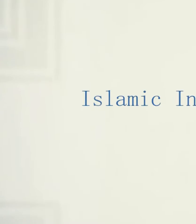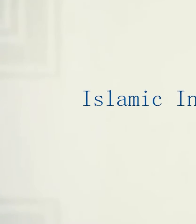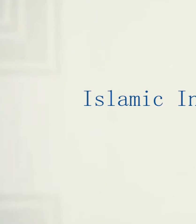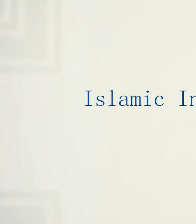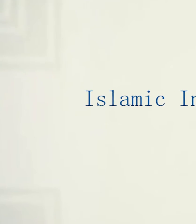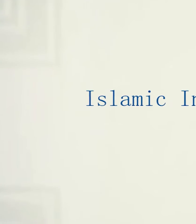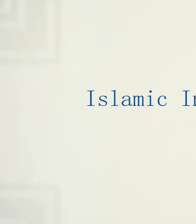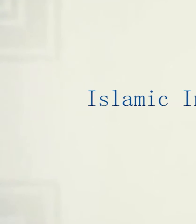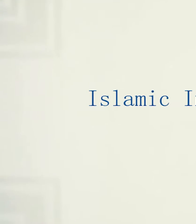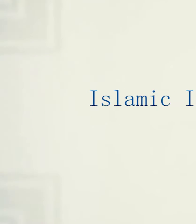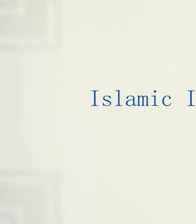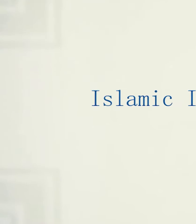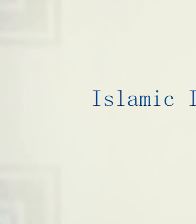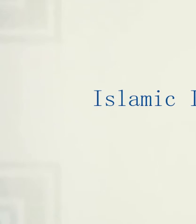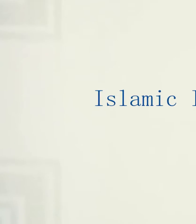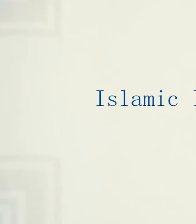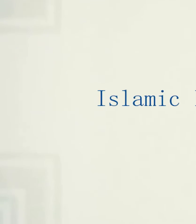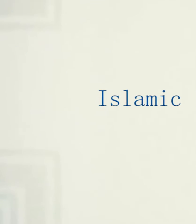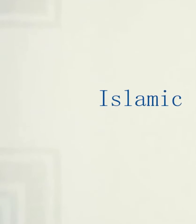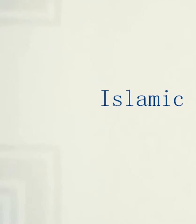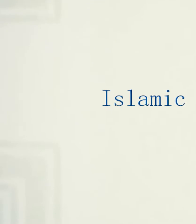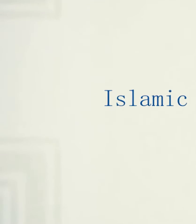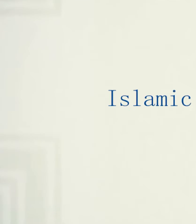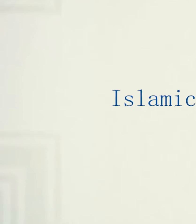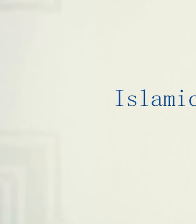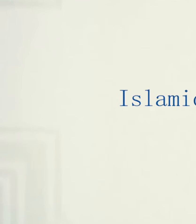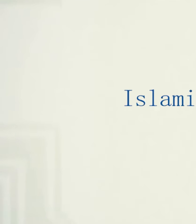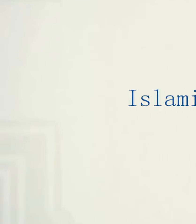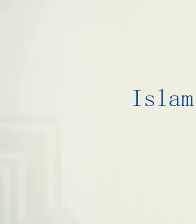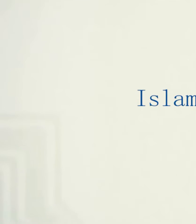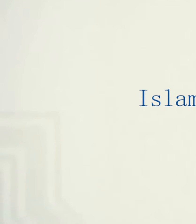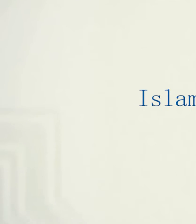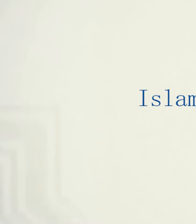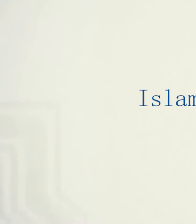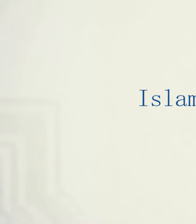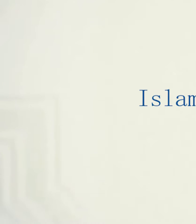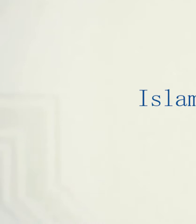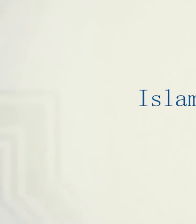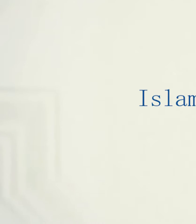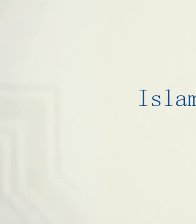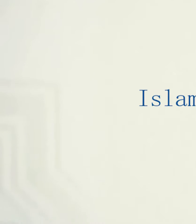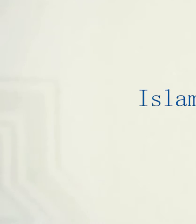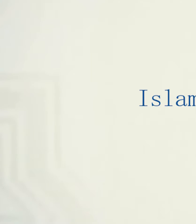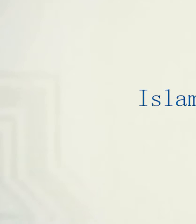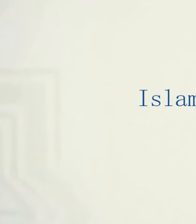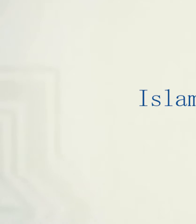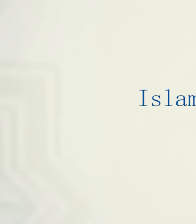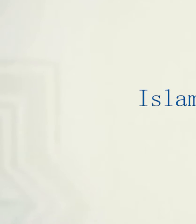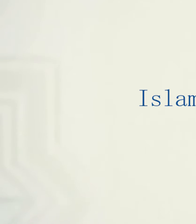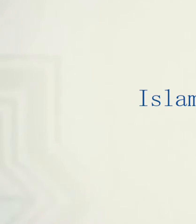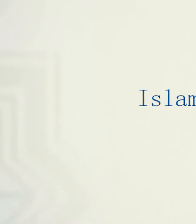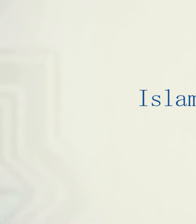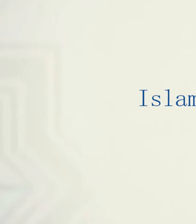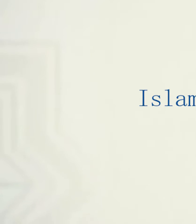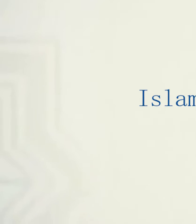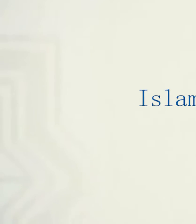Alhamdulillahi Rabbil Alameen. Wa ashhadu an la ilaha illallah waliy as-salihin. Wa